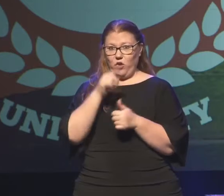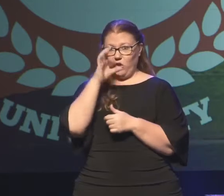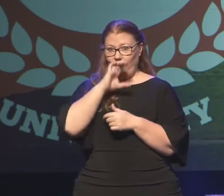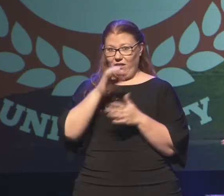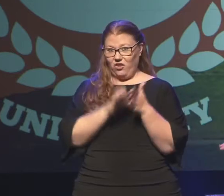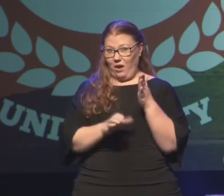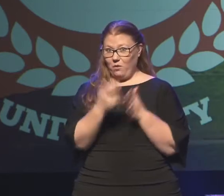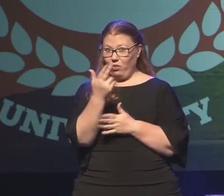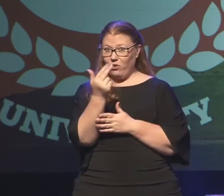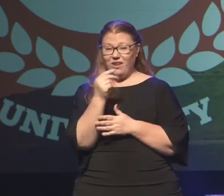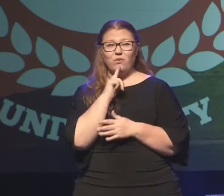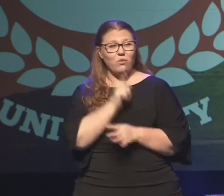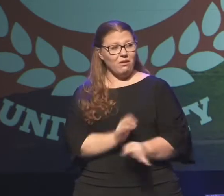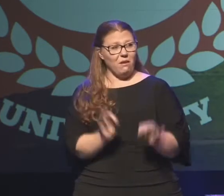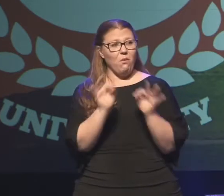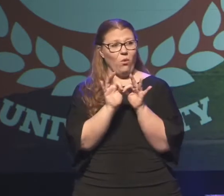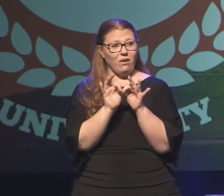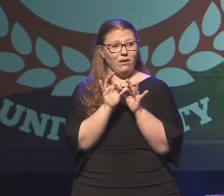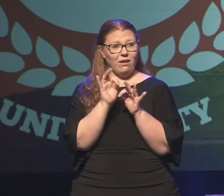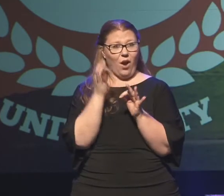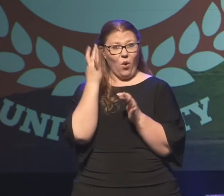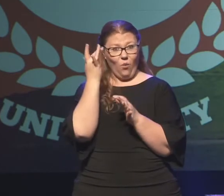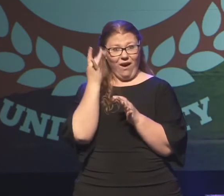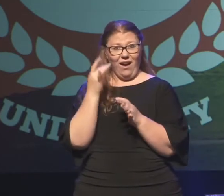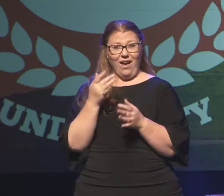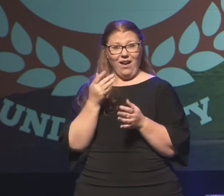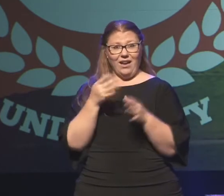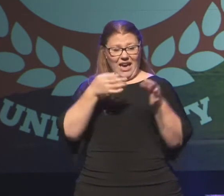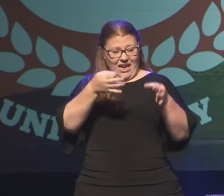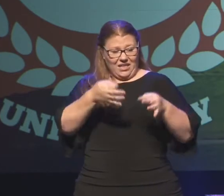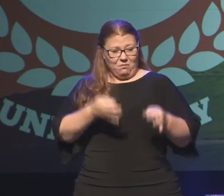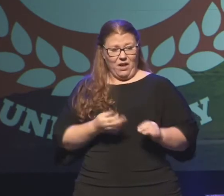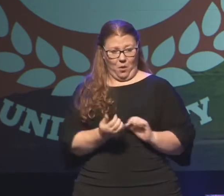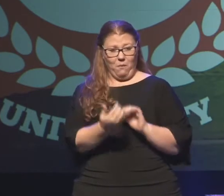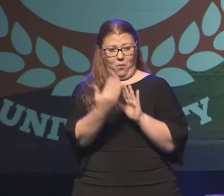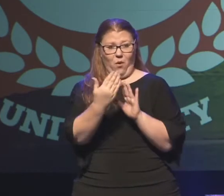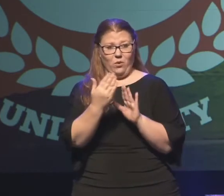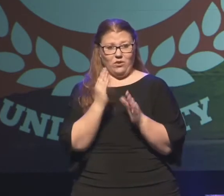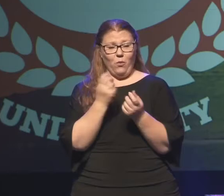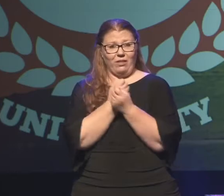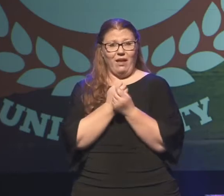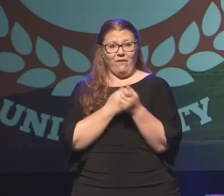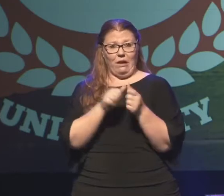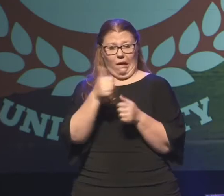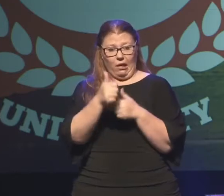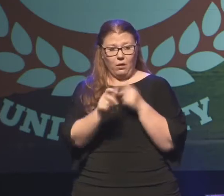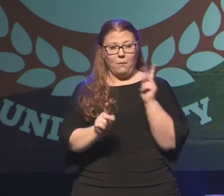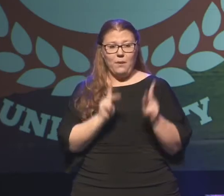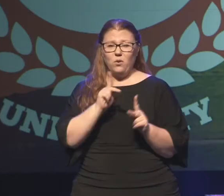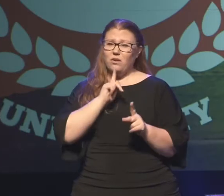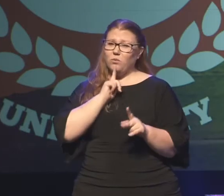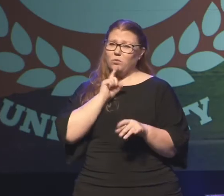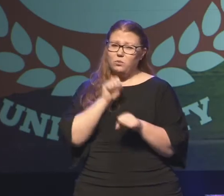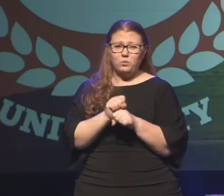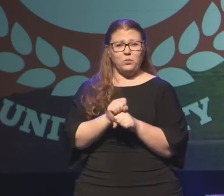is so important, because it lays out an approach towards loving others that's absolutely